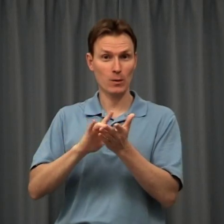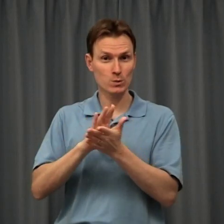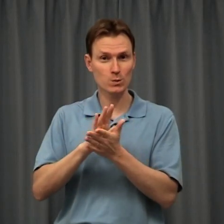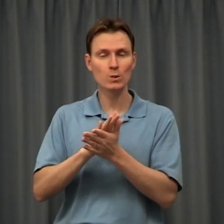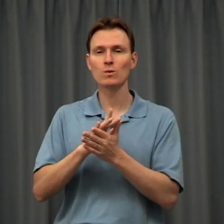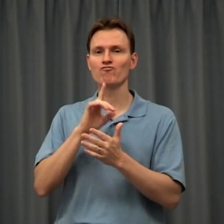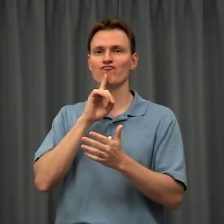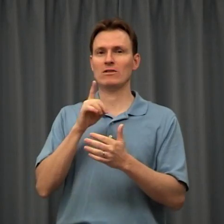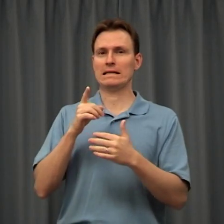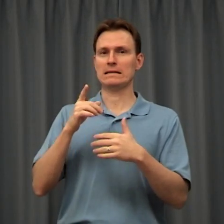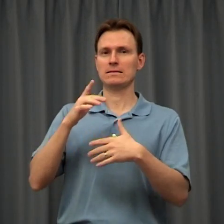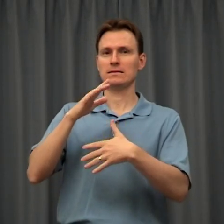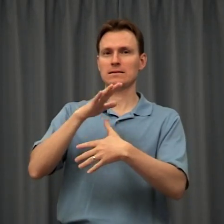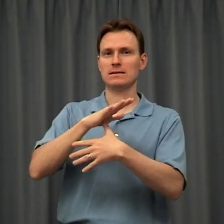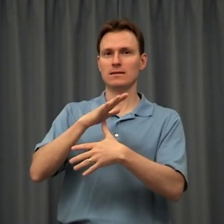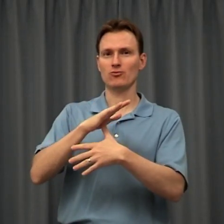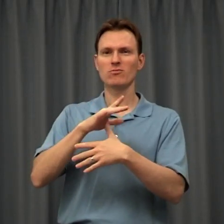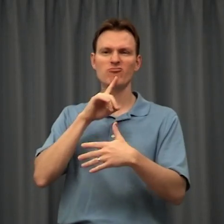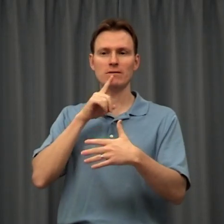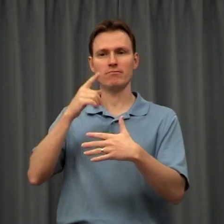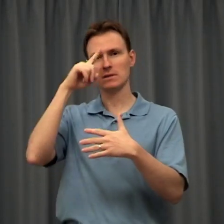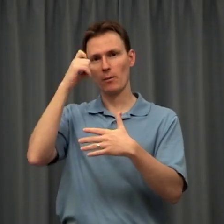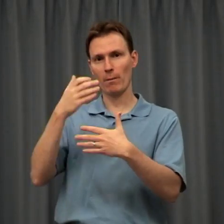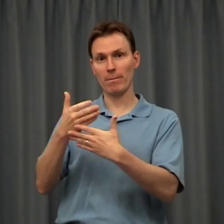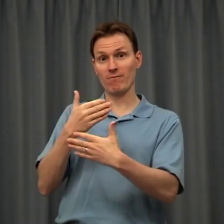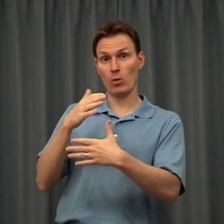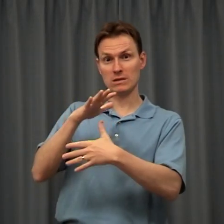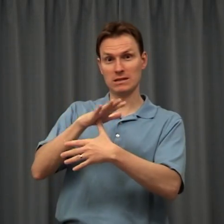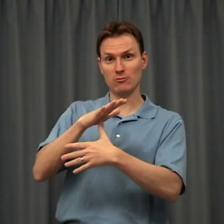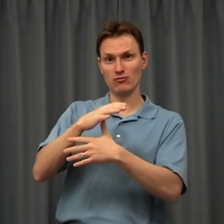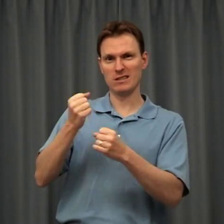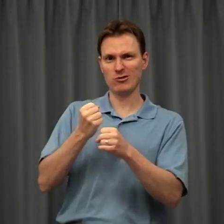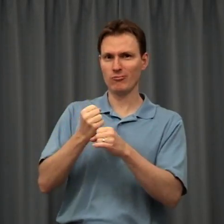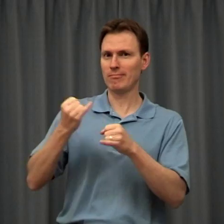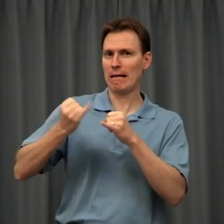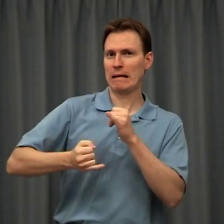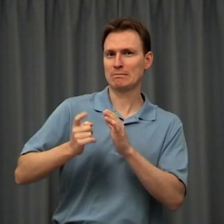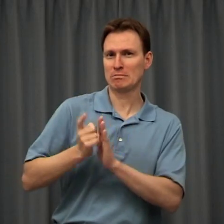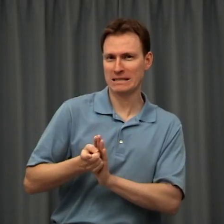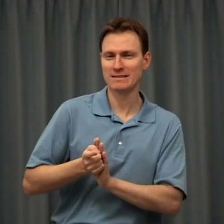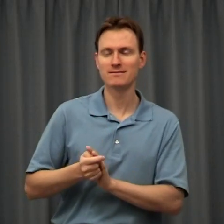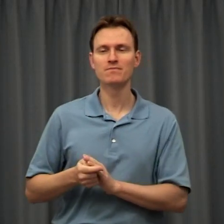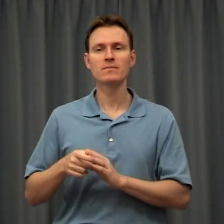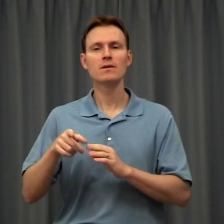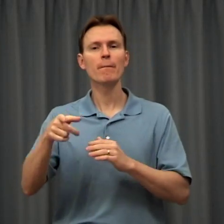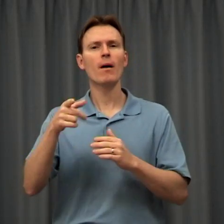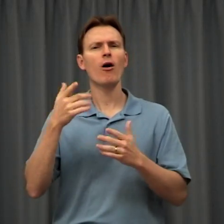I decided to attend medical school just before my senior year. It was a last-minute decision.